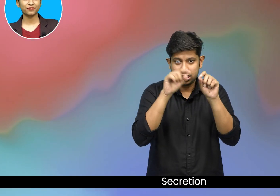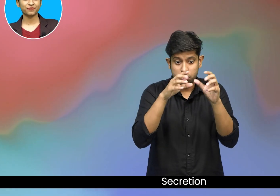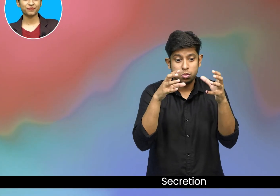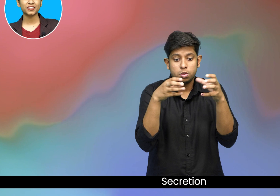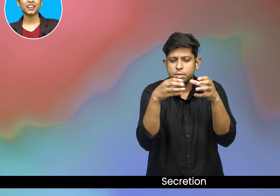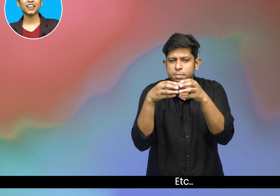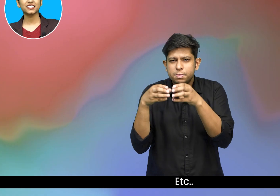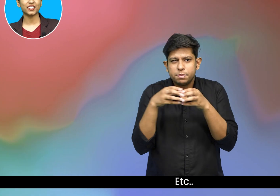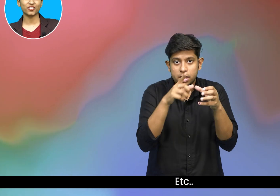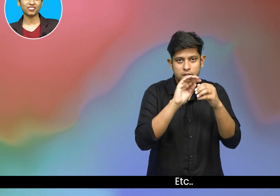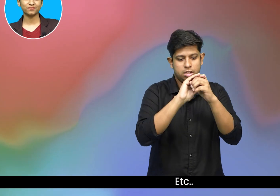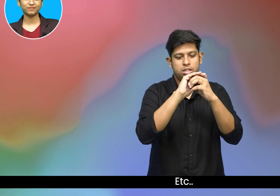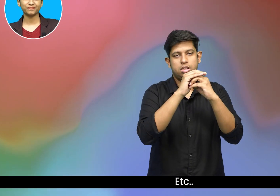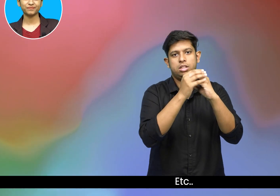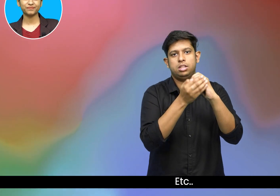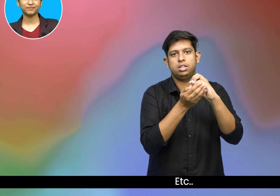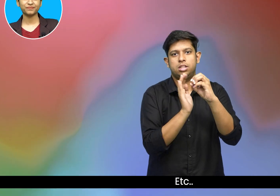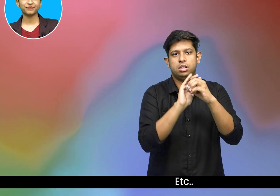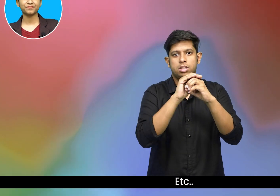secretion, etc.